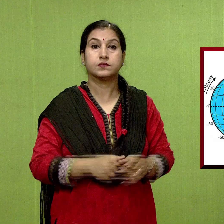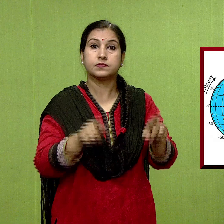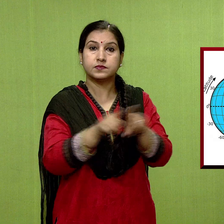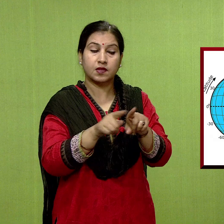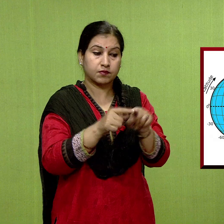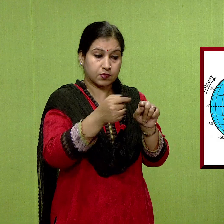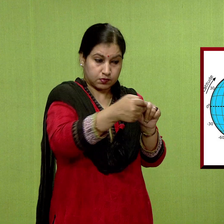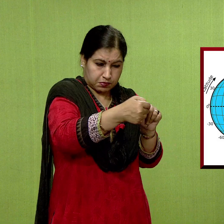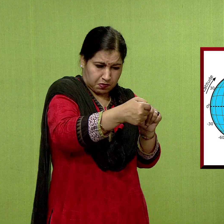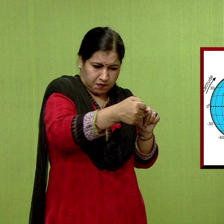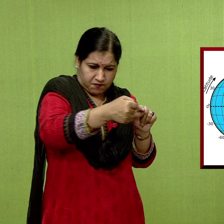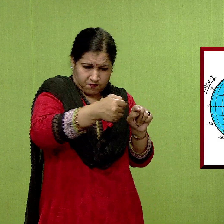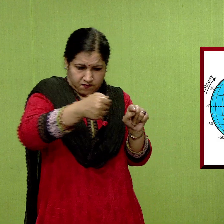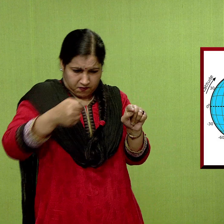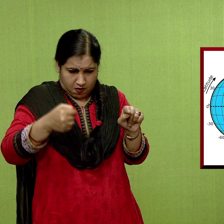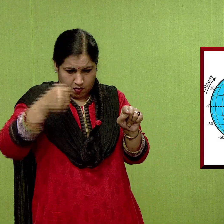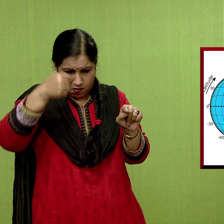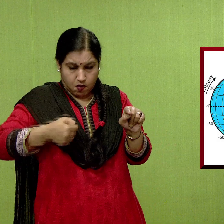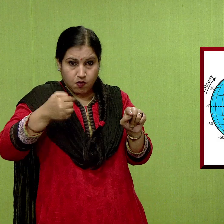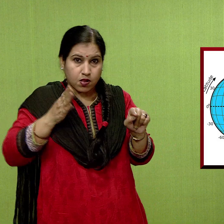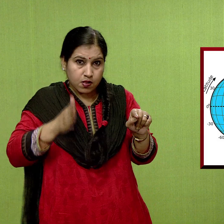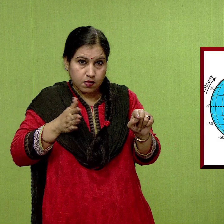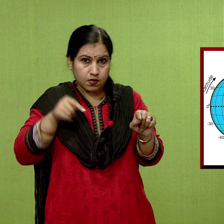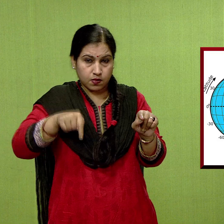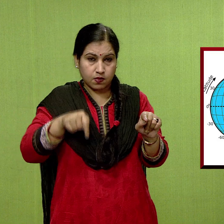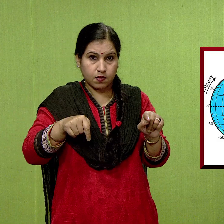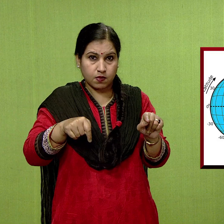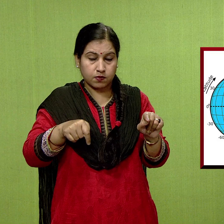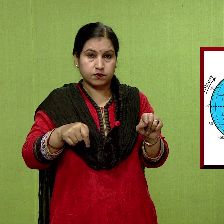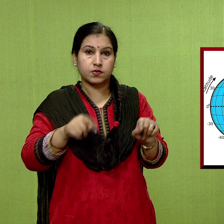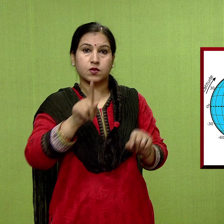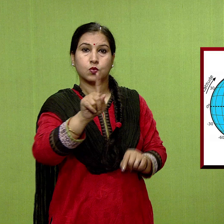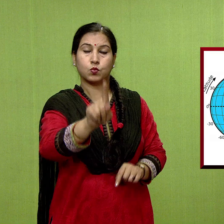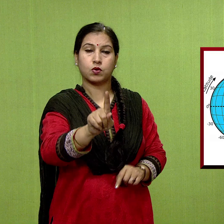And the farthest will be 180 degree east.